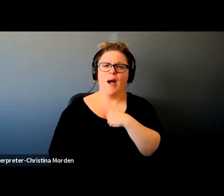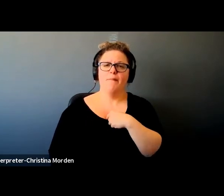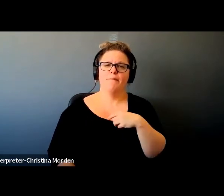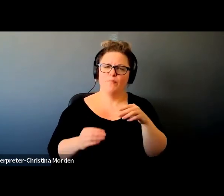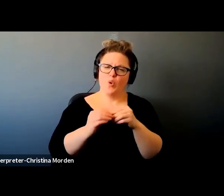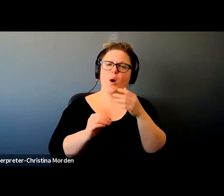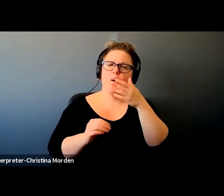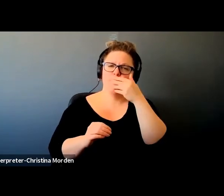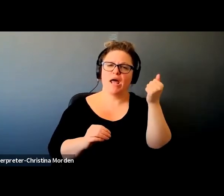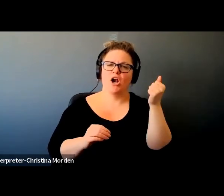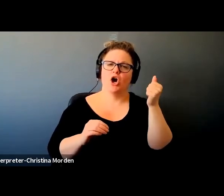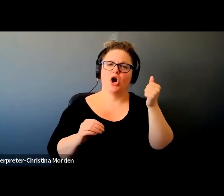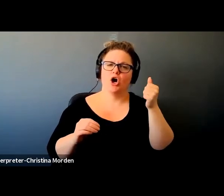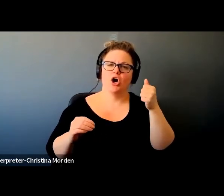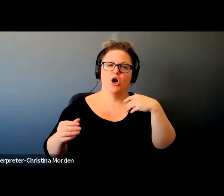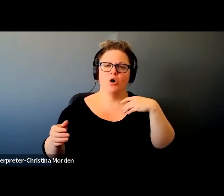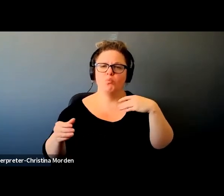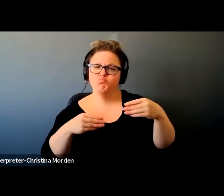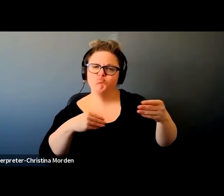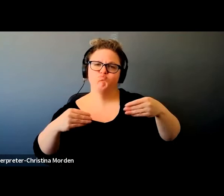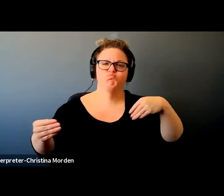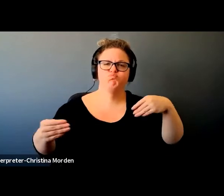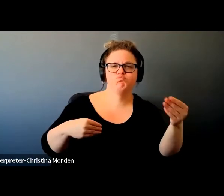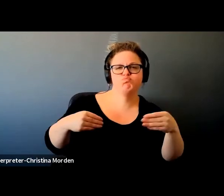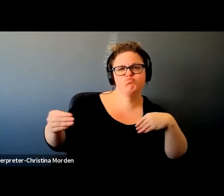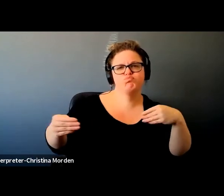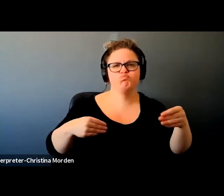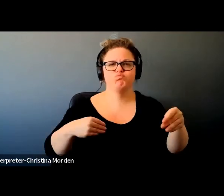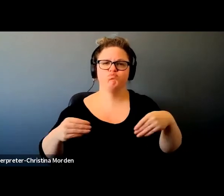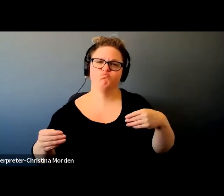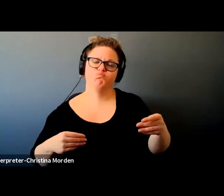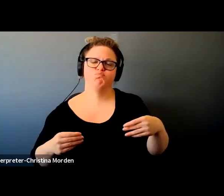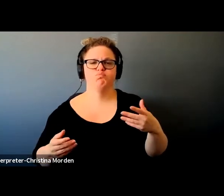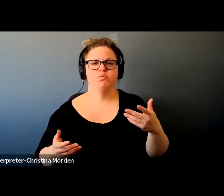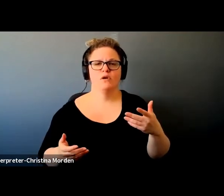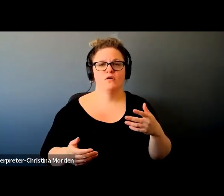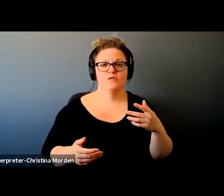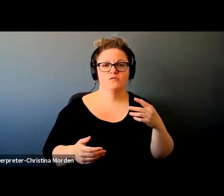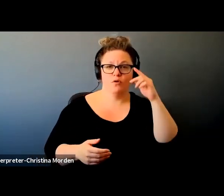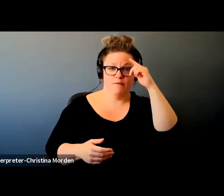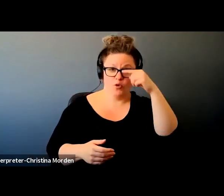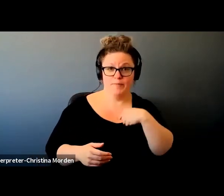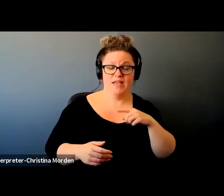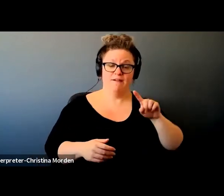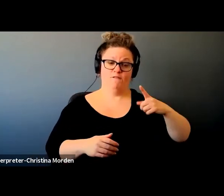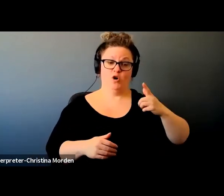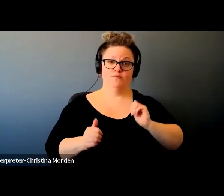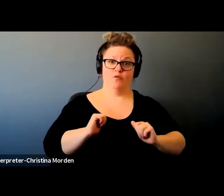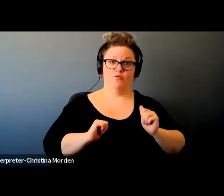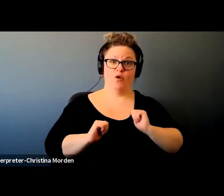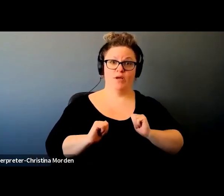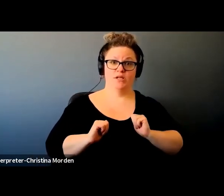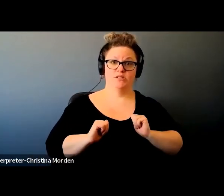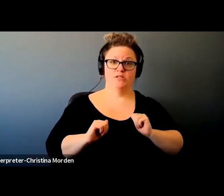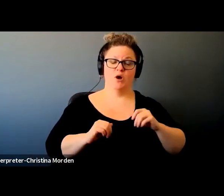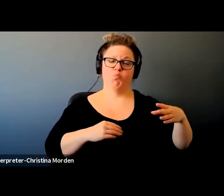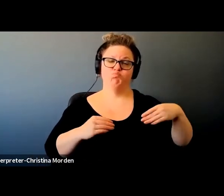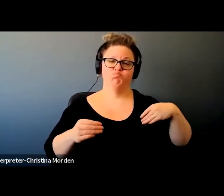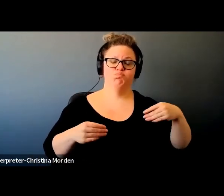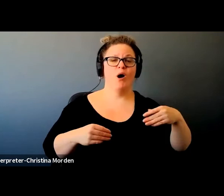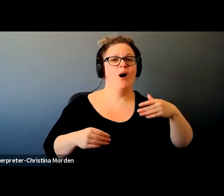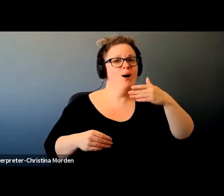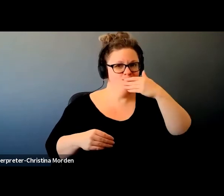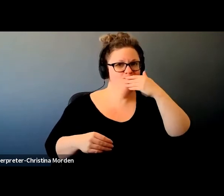operational intelligence. So for me, the first performance is always better than the second or third. And after the first one, there's a process